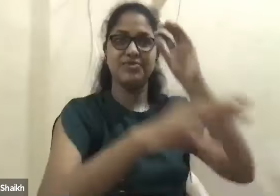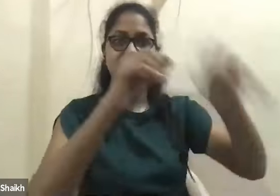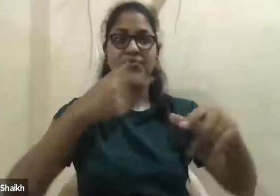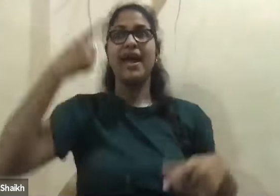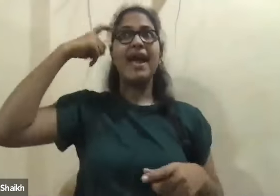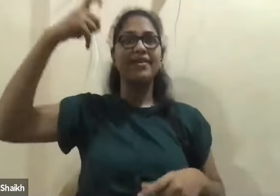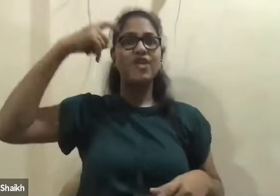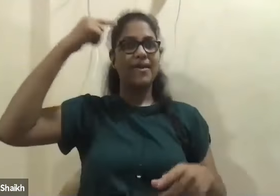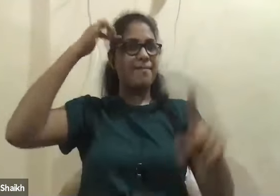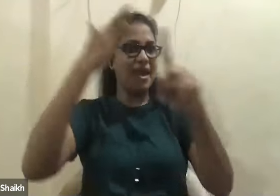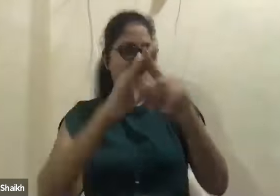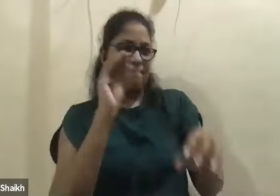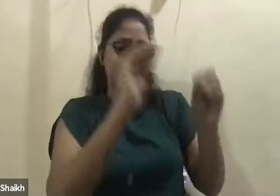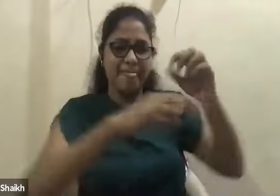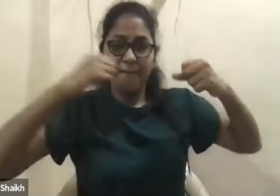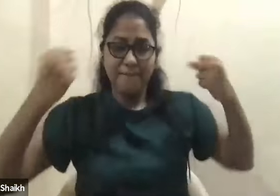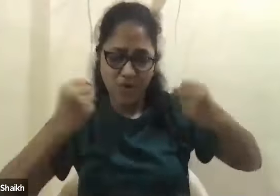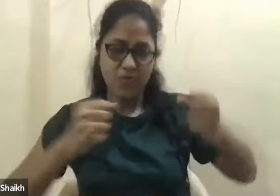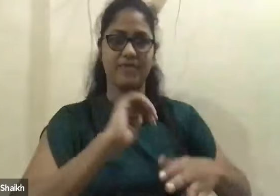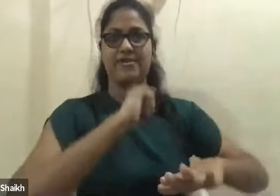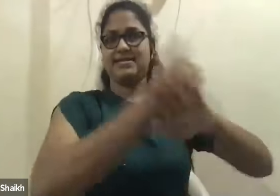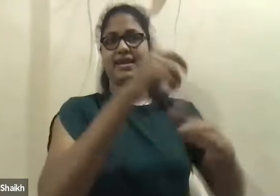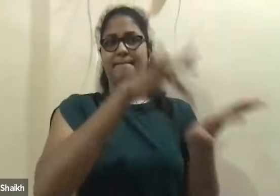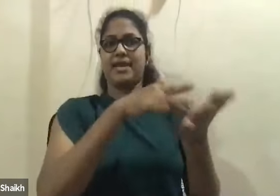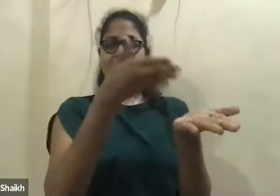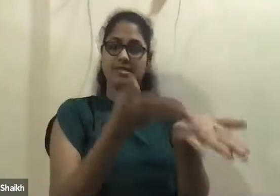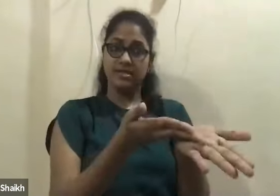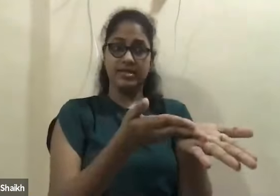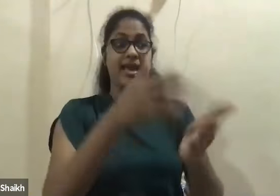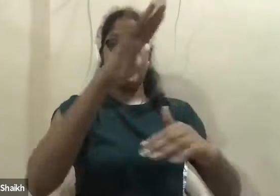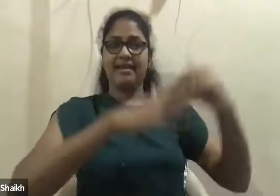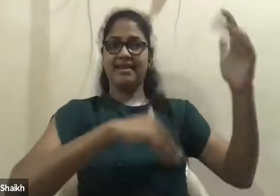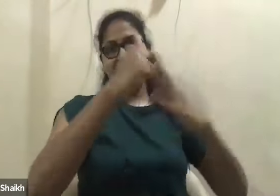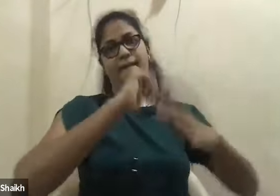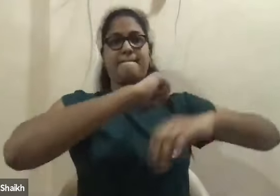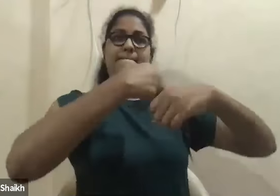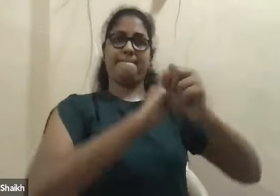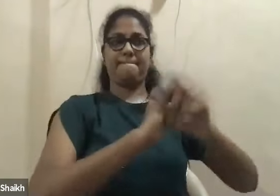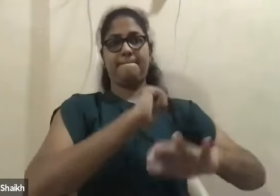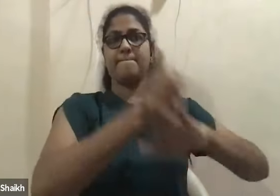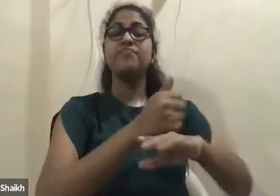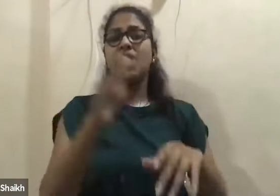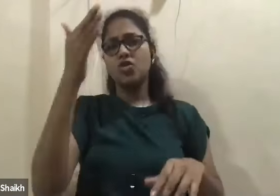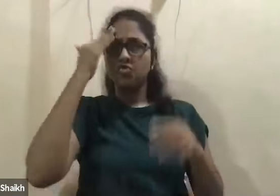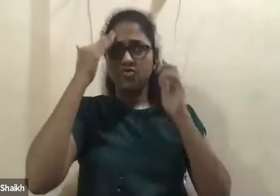So, when we do this, and when we build a place, and you know that the place is far away from where we